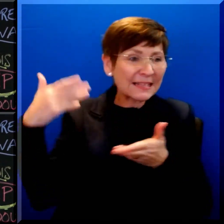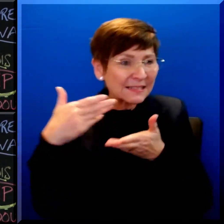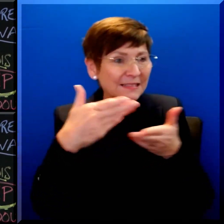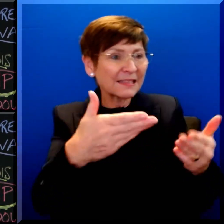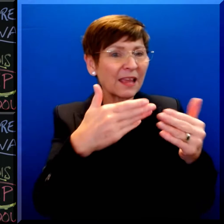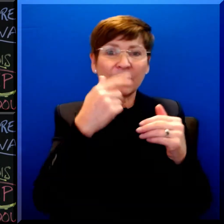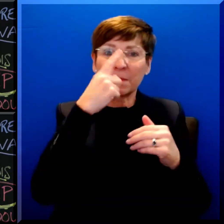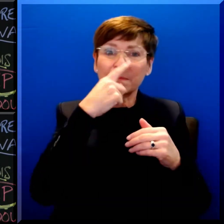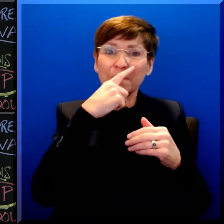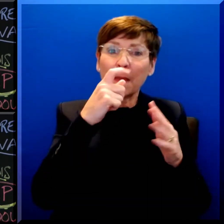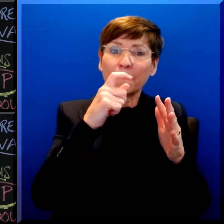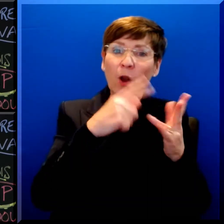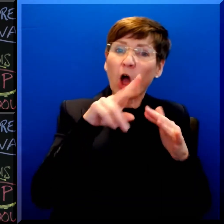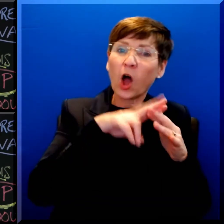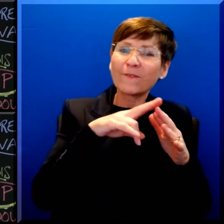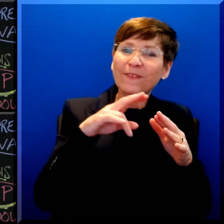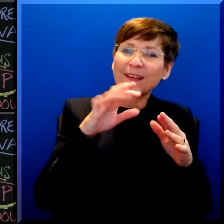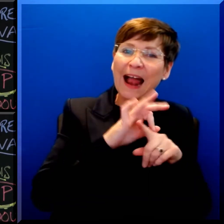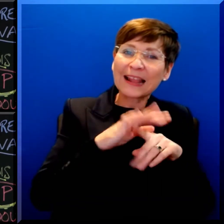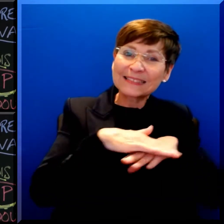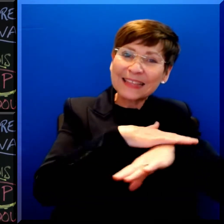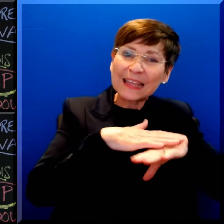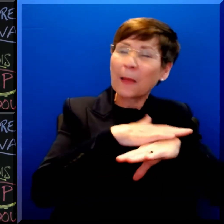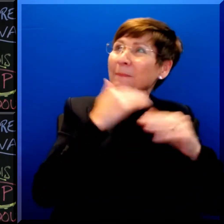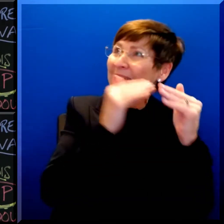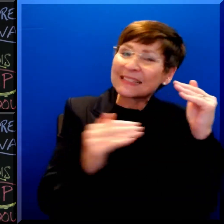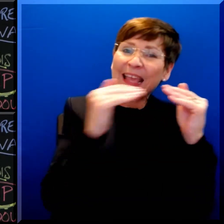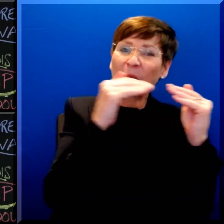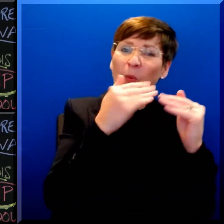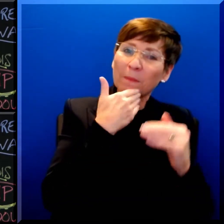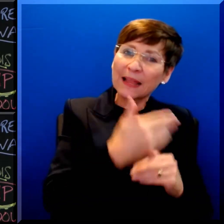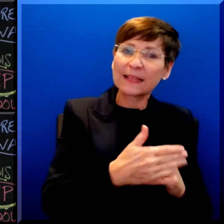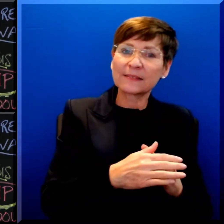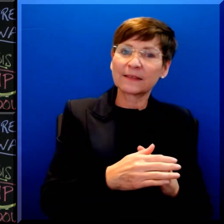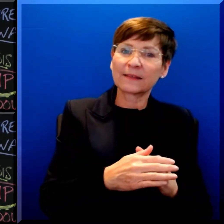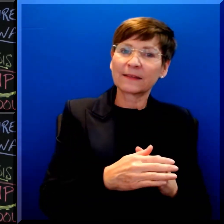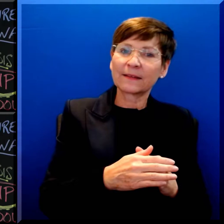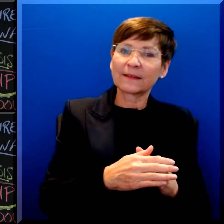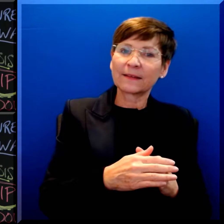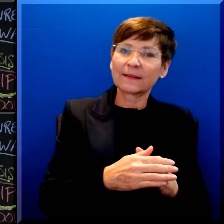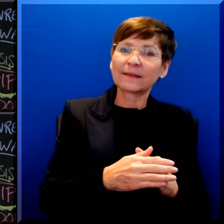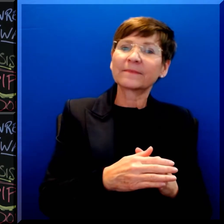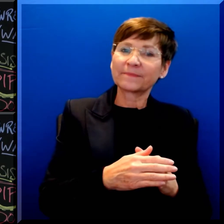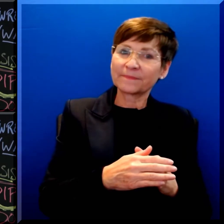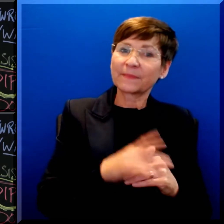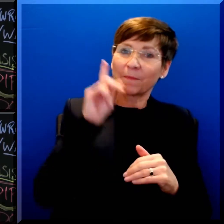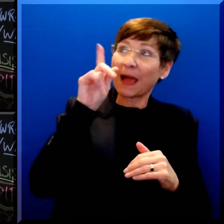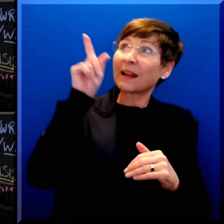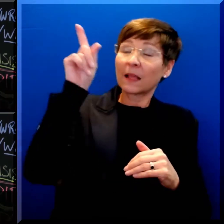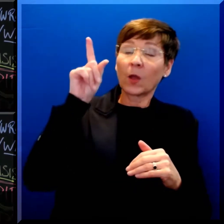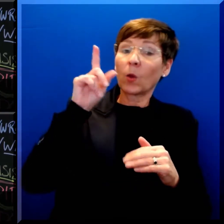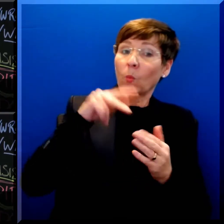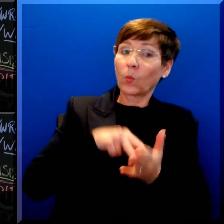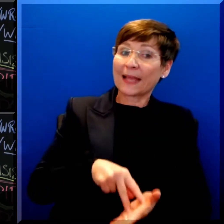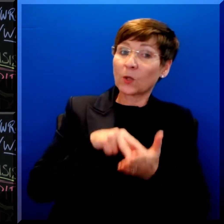But listen to me. If it doesn't happen right away, don't lose hope. Because Habakkuk is teaching us that God's